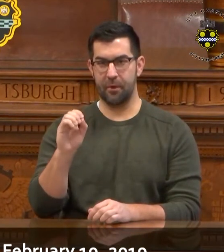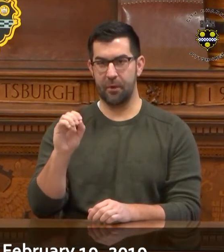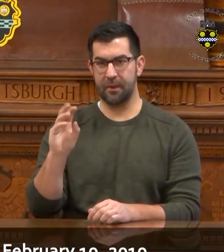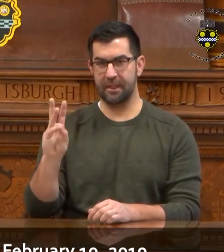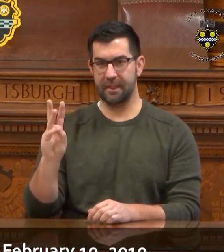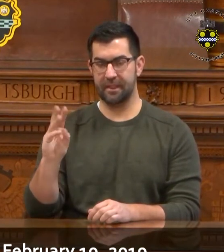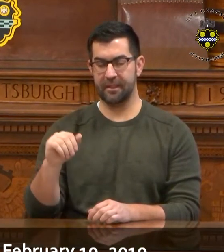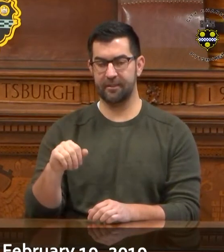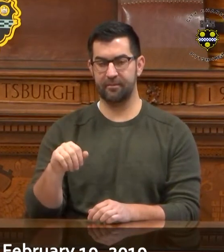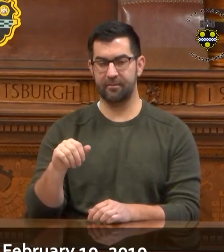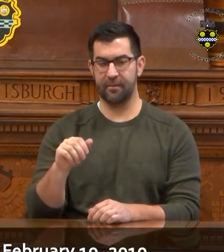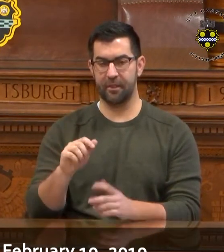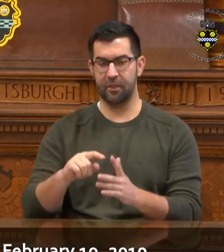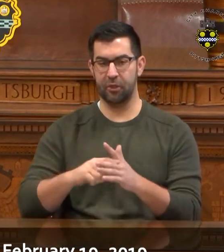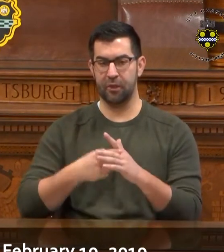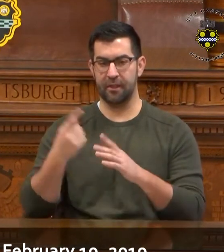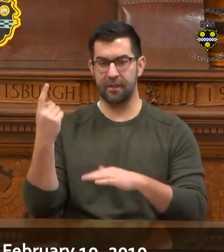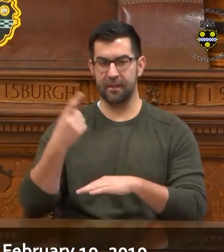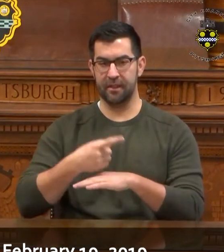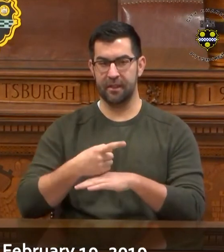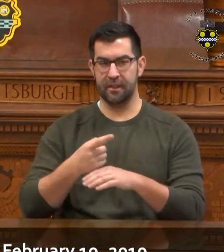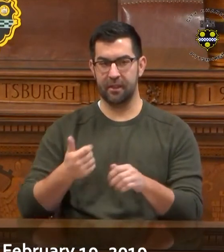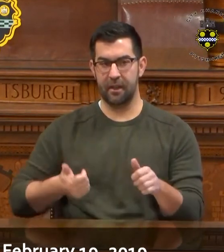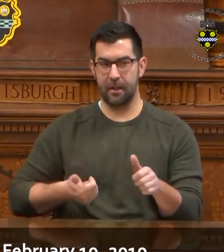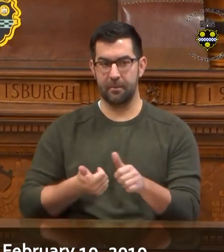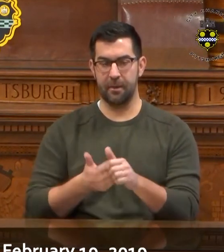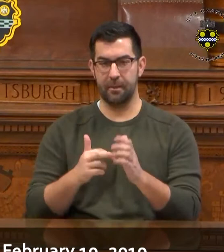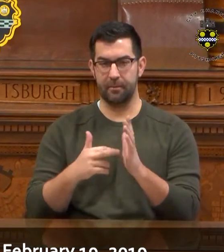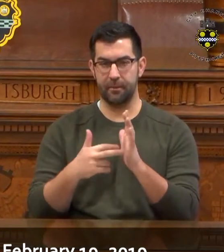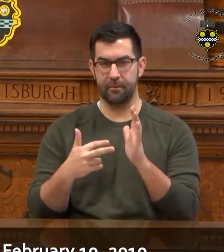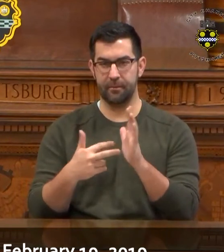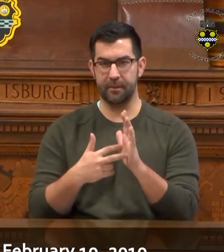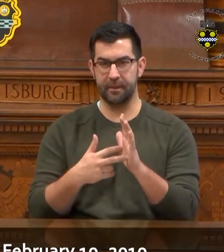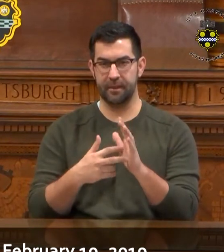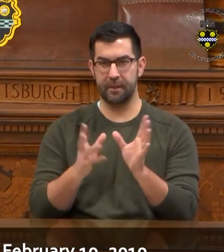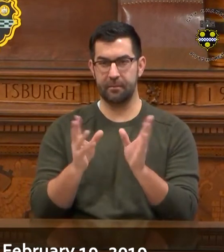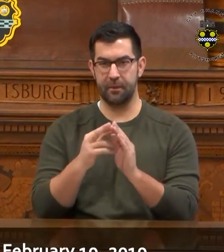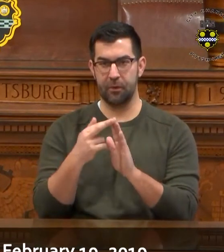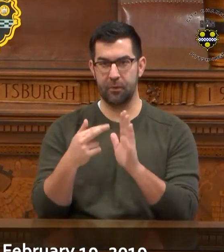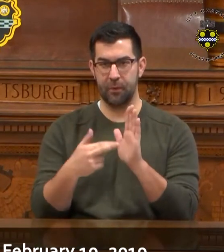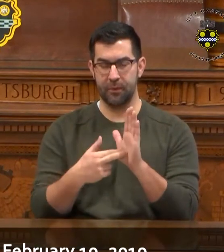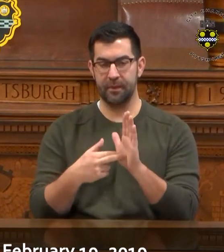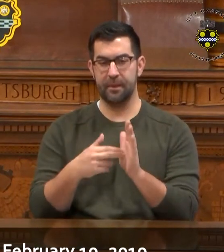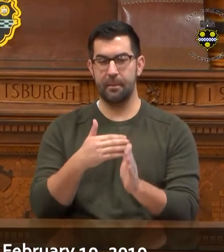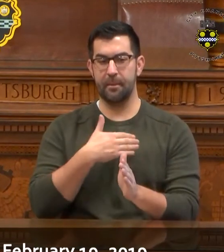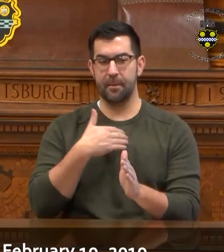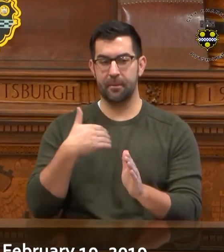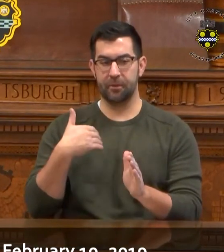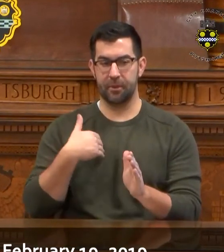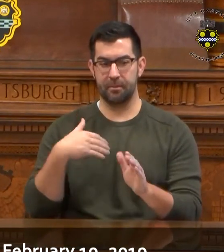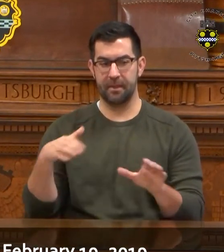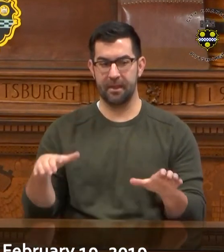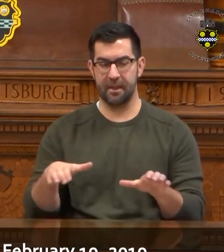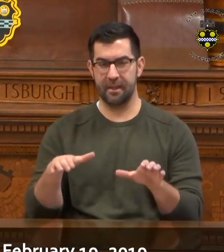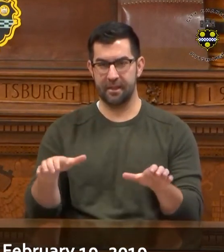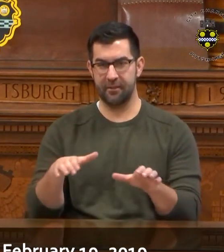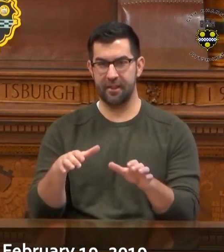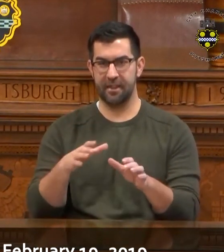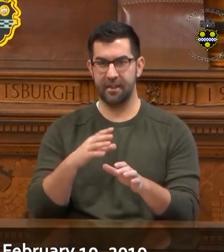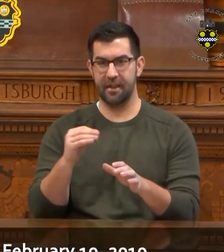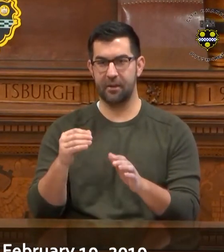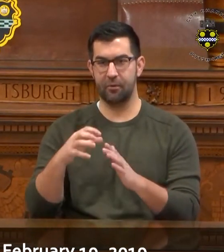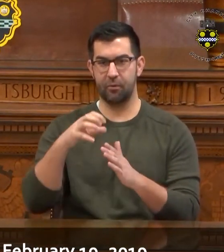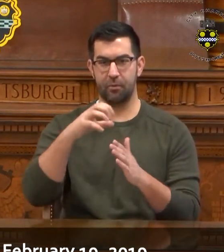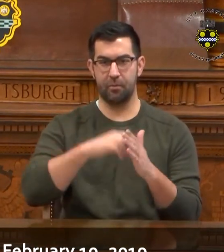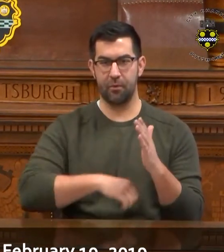179A.06, Effective Date to Update the Purposes, Meeting Rules, Membership, Activities, and to